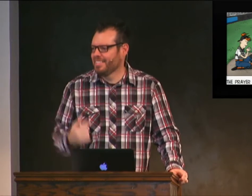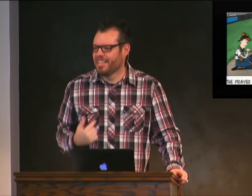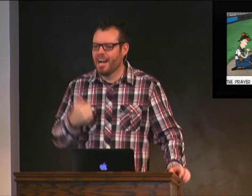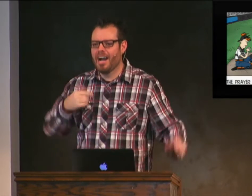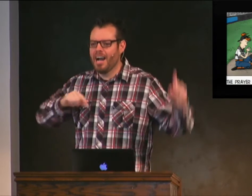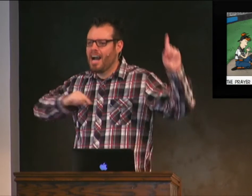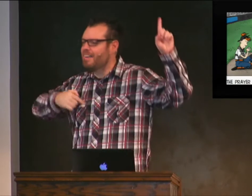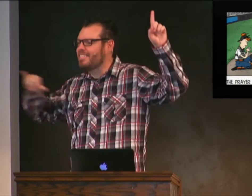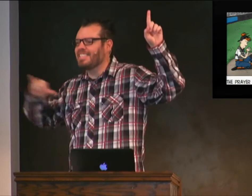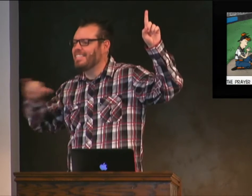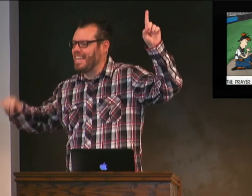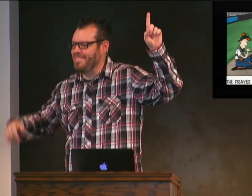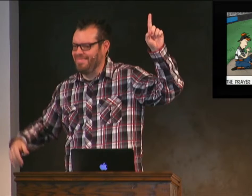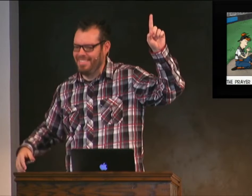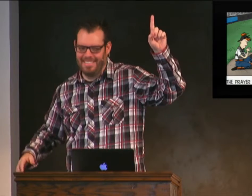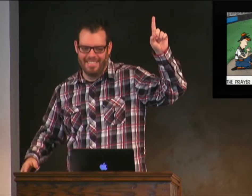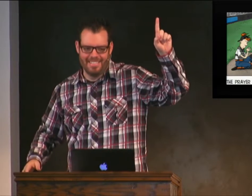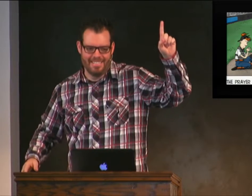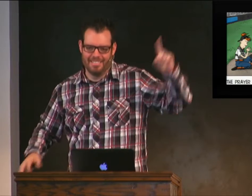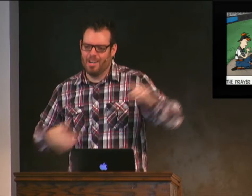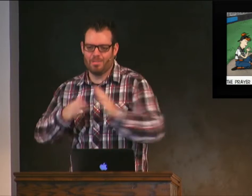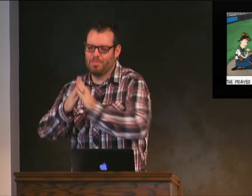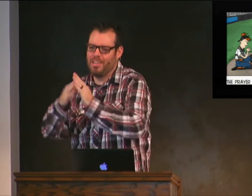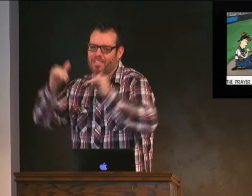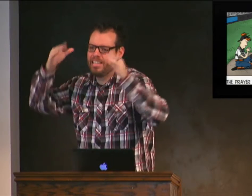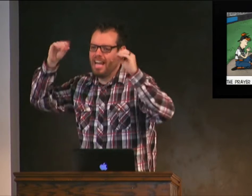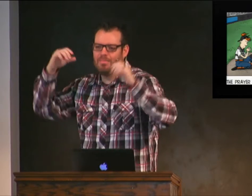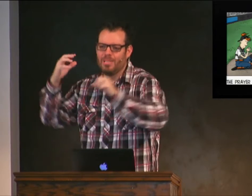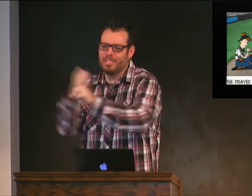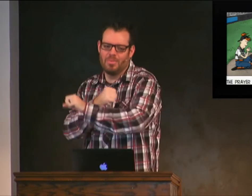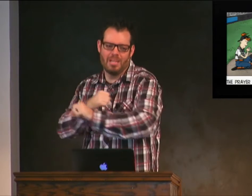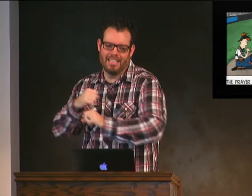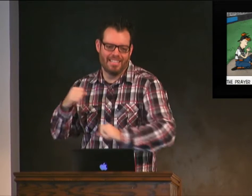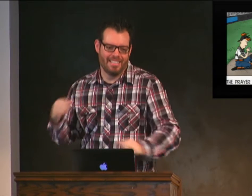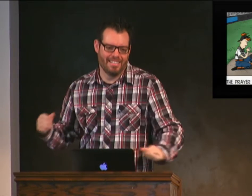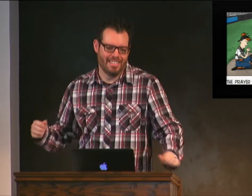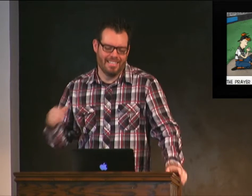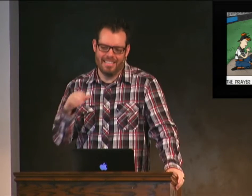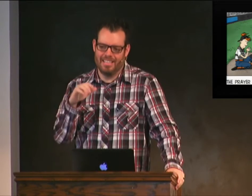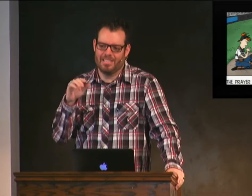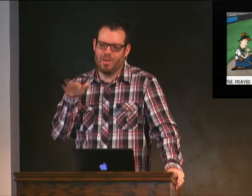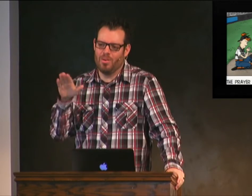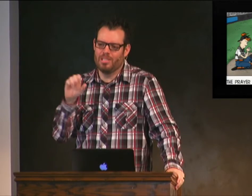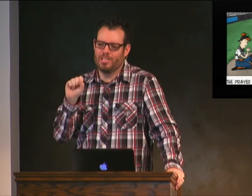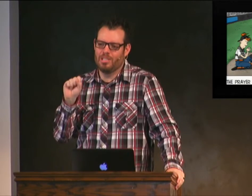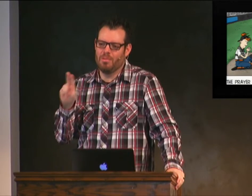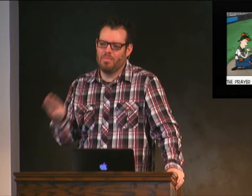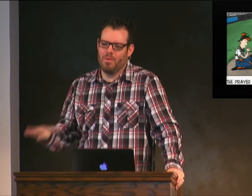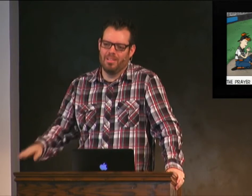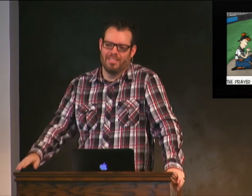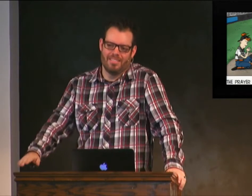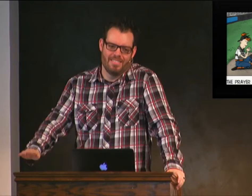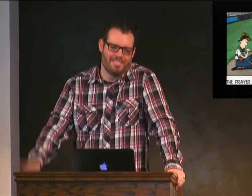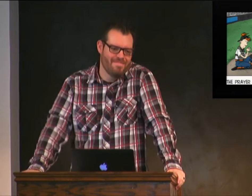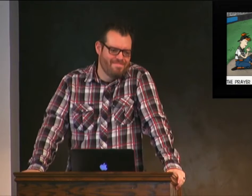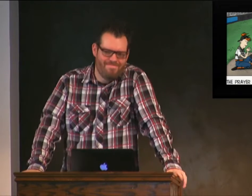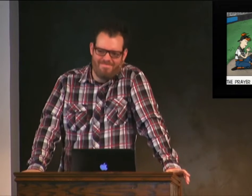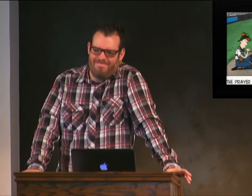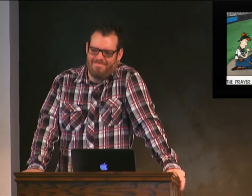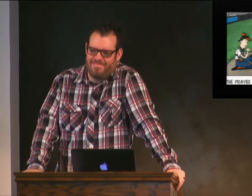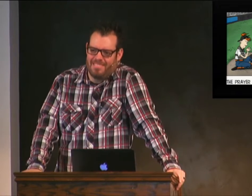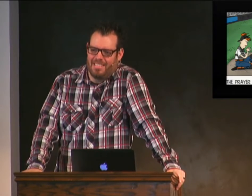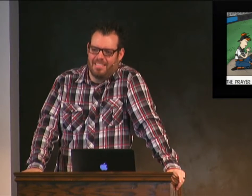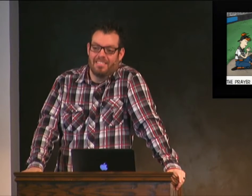Yeah. I've done the same. I was praying for the Cowboys to win, to go in the Super Bowl.